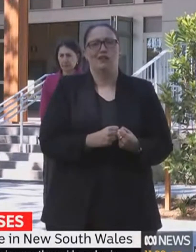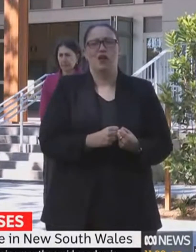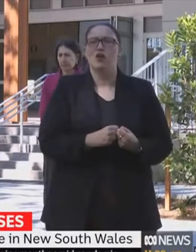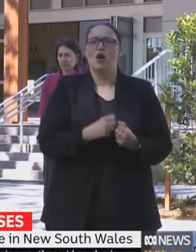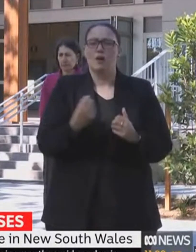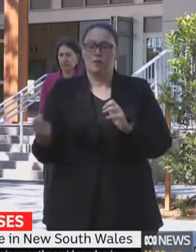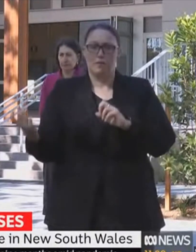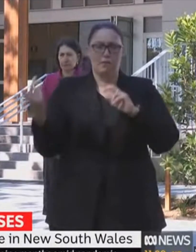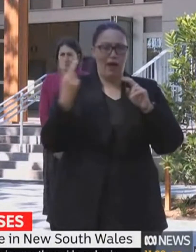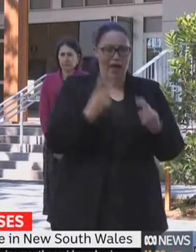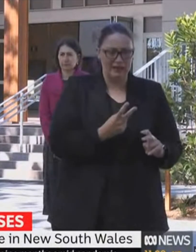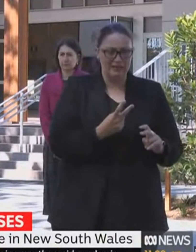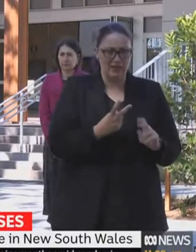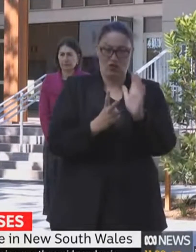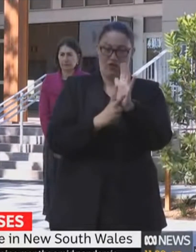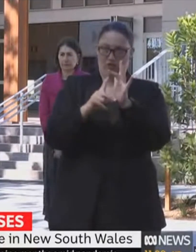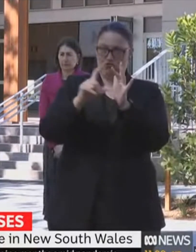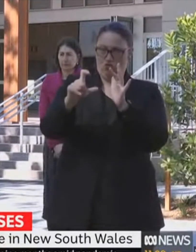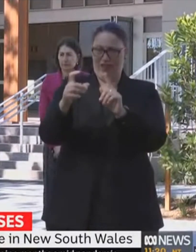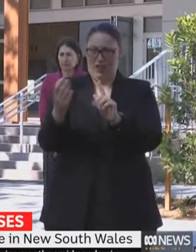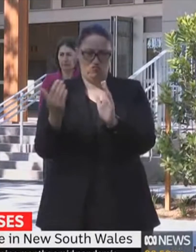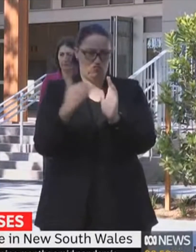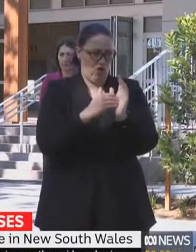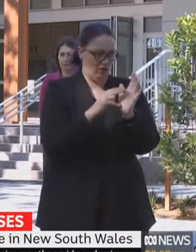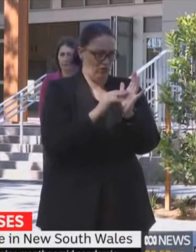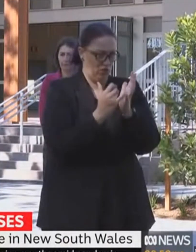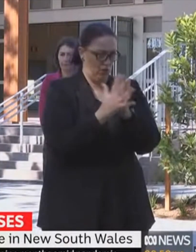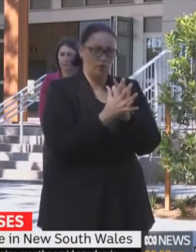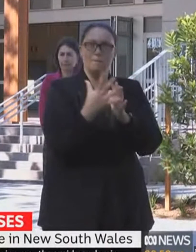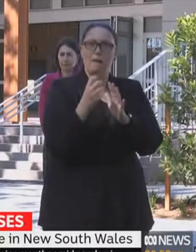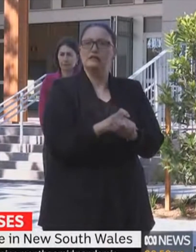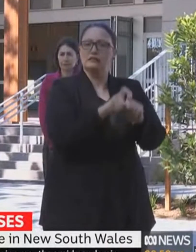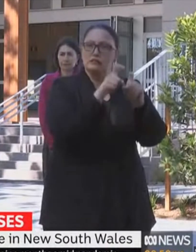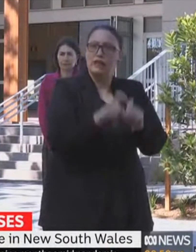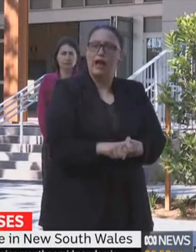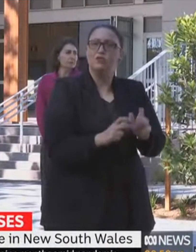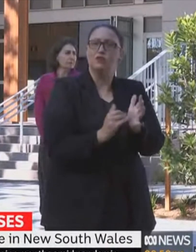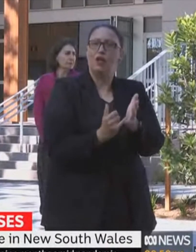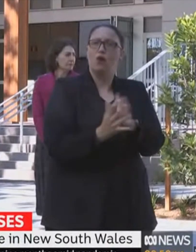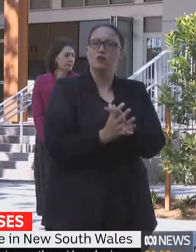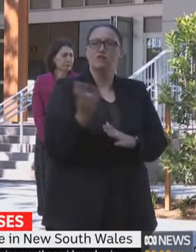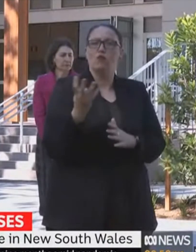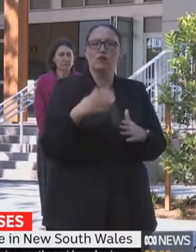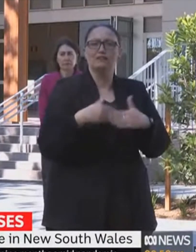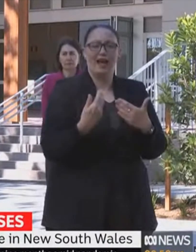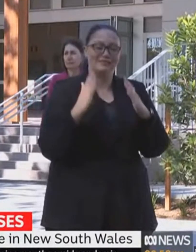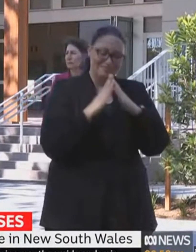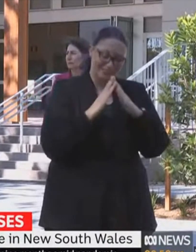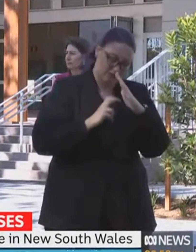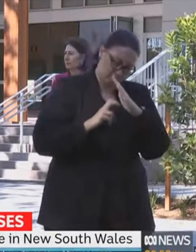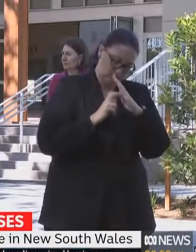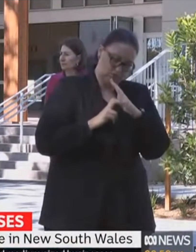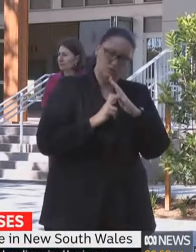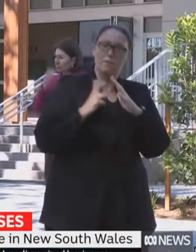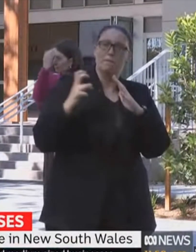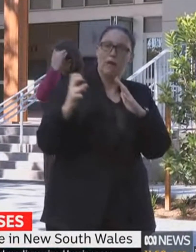for 14 days since they were in Victoria, and that's as the Premier said, because that's the incubation period for the disease, and disease may turn